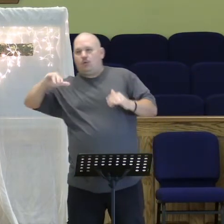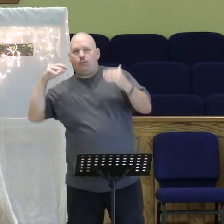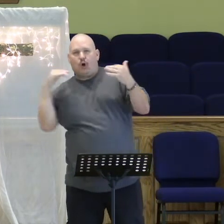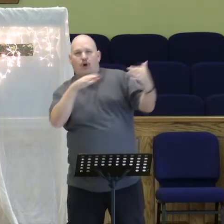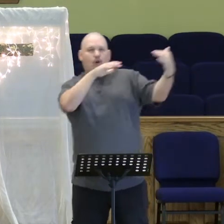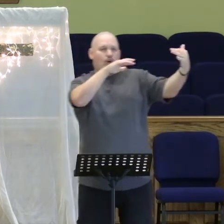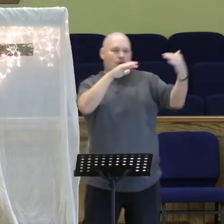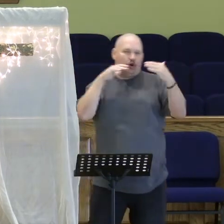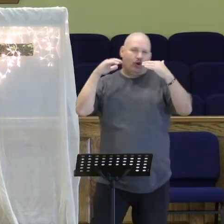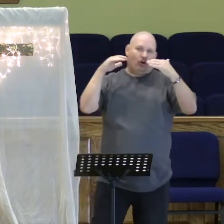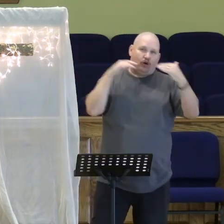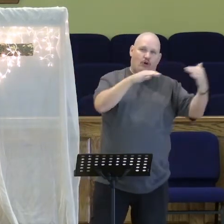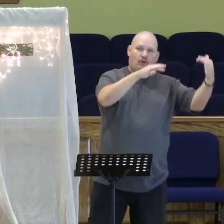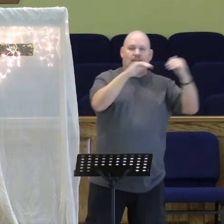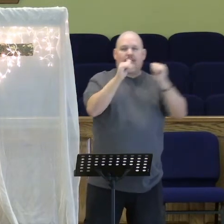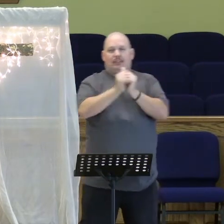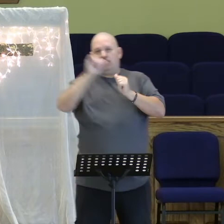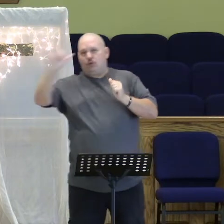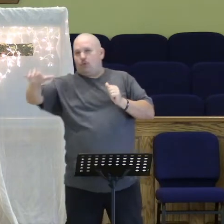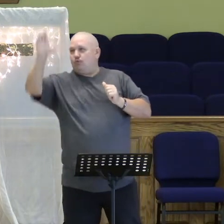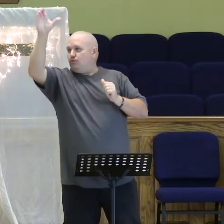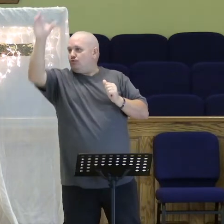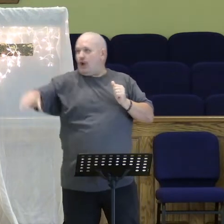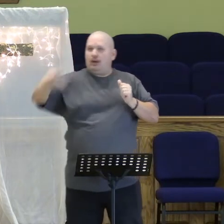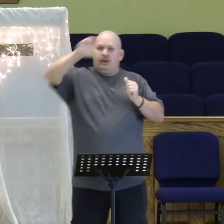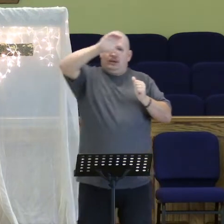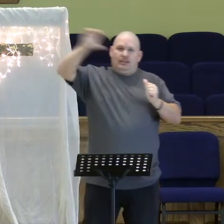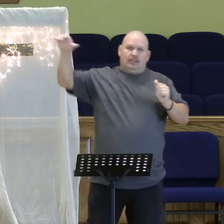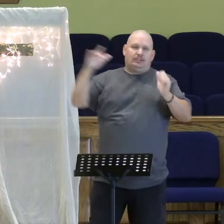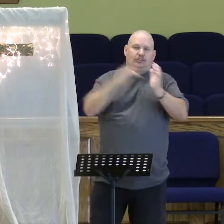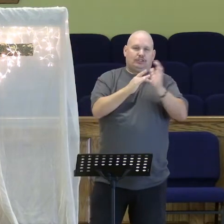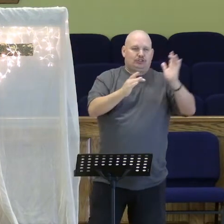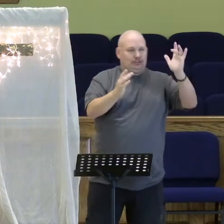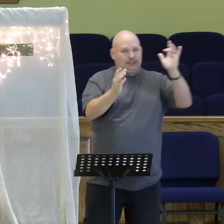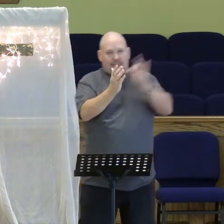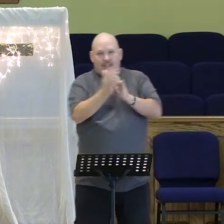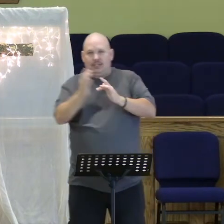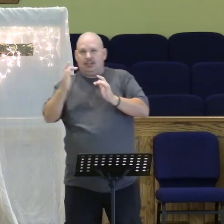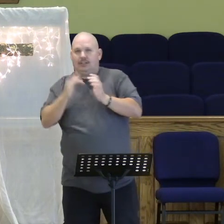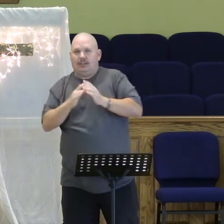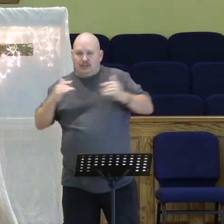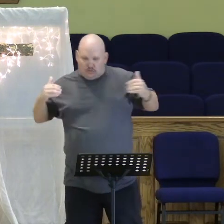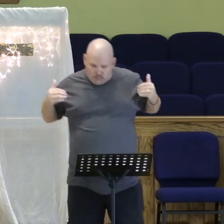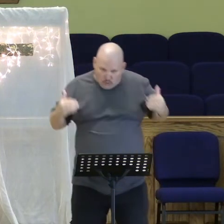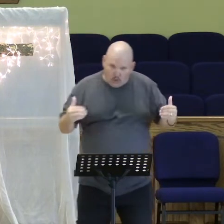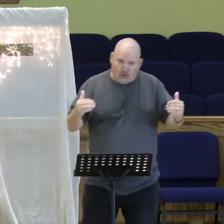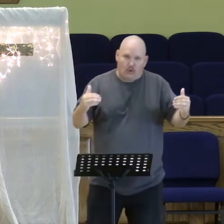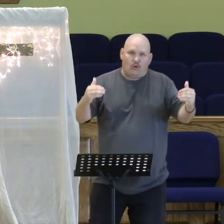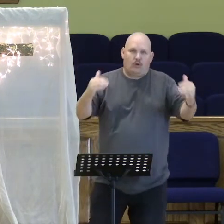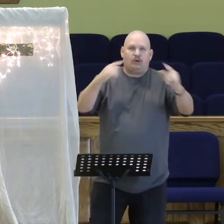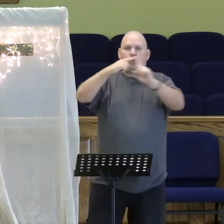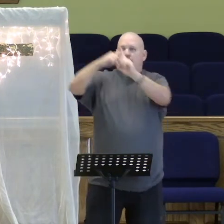soldiers, marching as to war. With the cross of